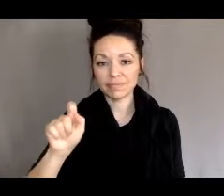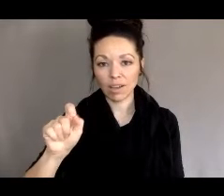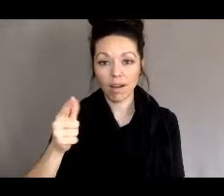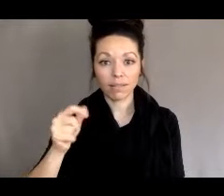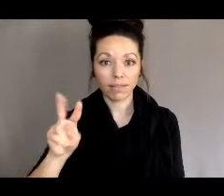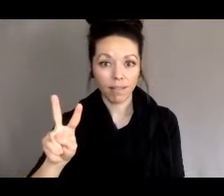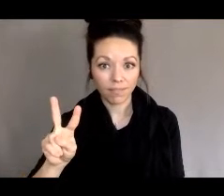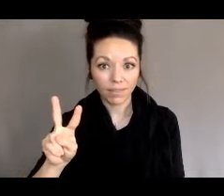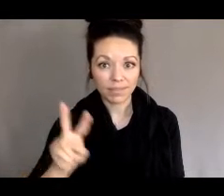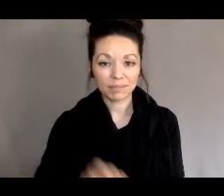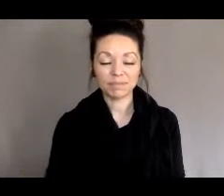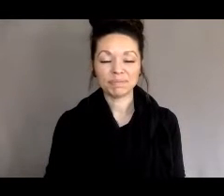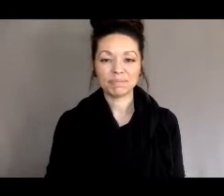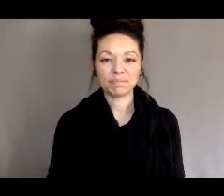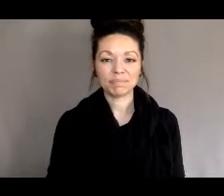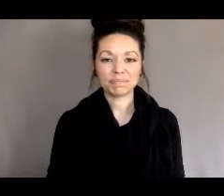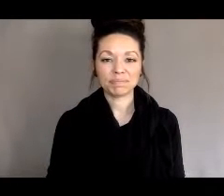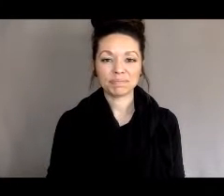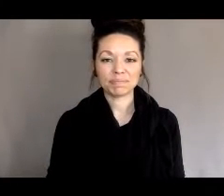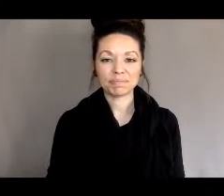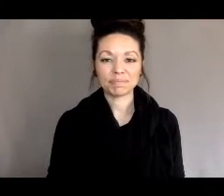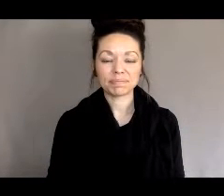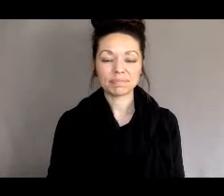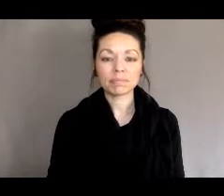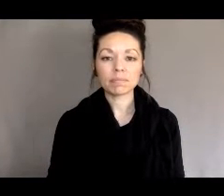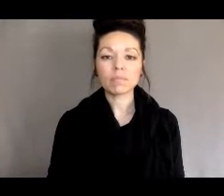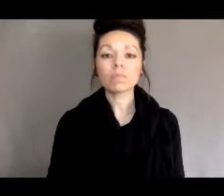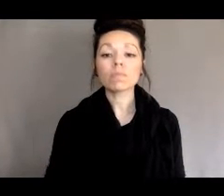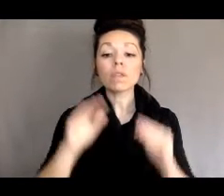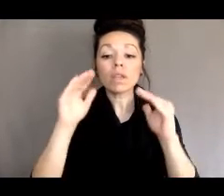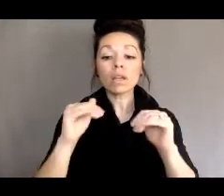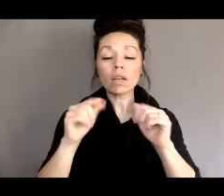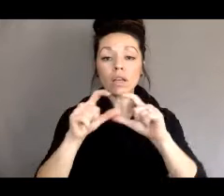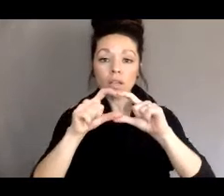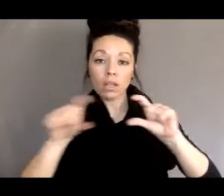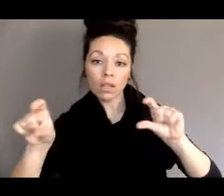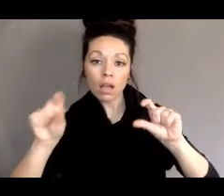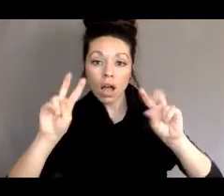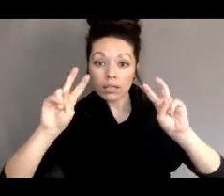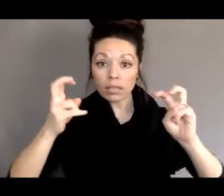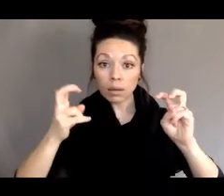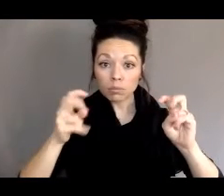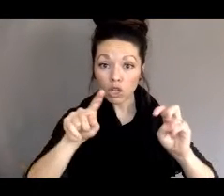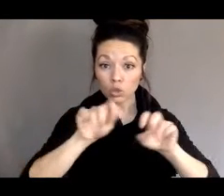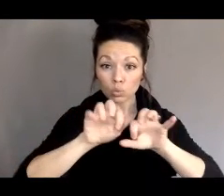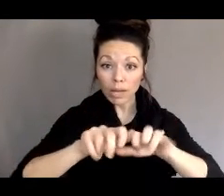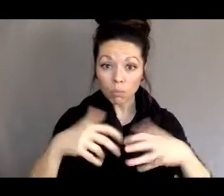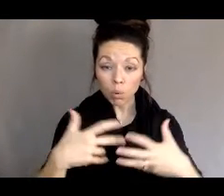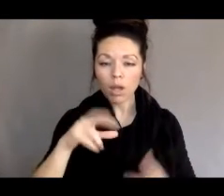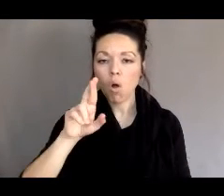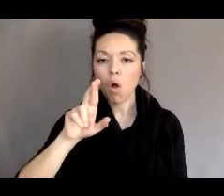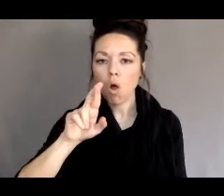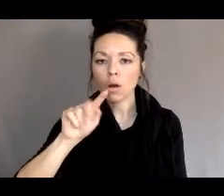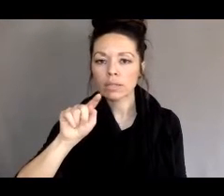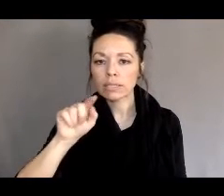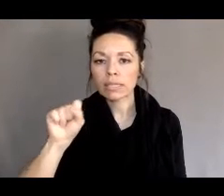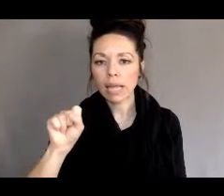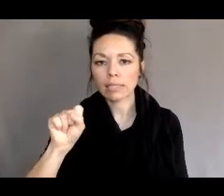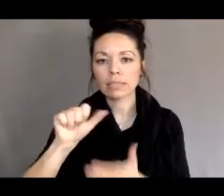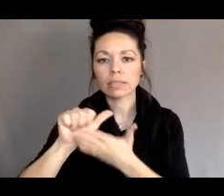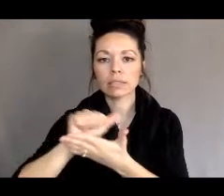info@acdhh.az.gov. And just put in the subject line of your email, RTS